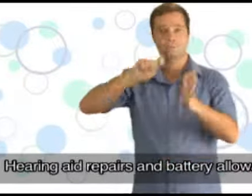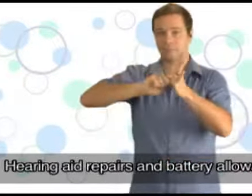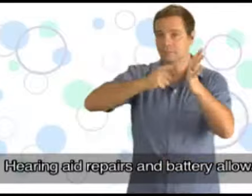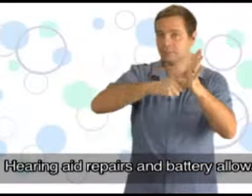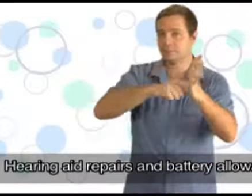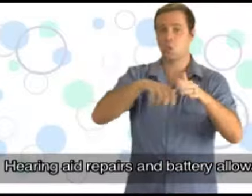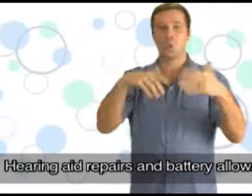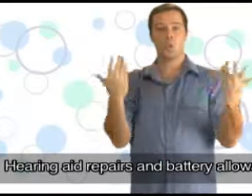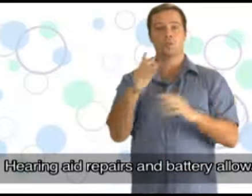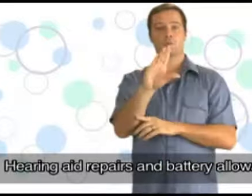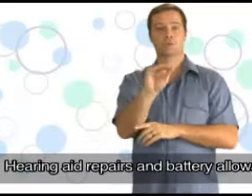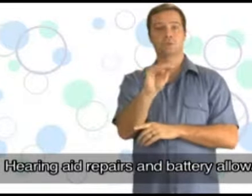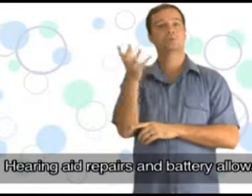hearing aid repairs and battery allowance,